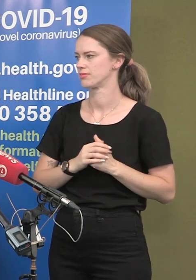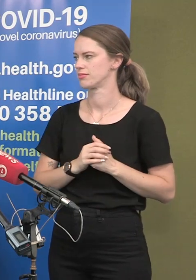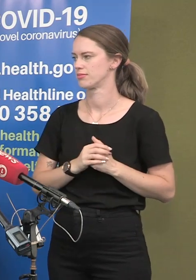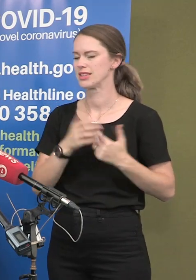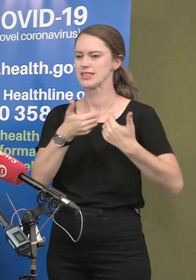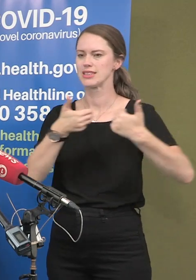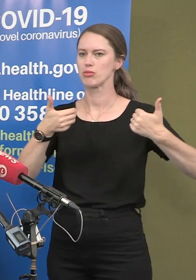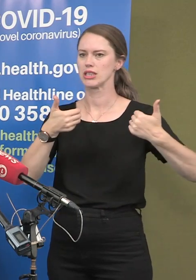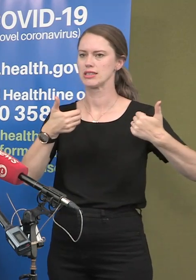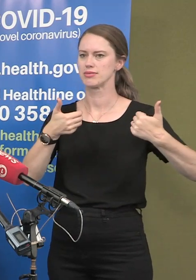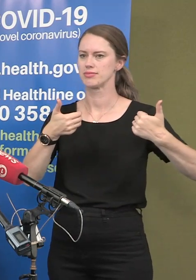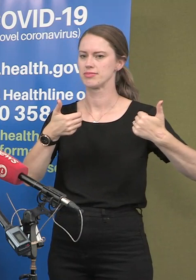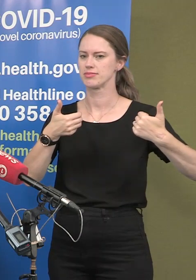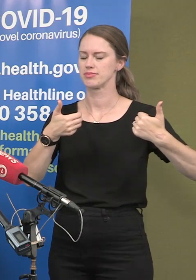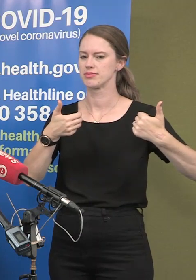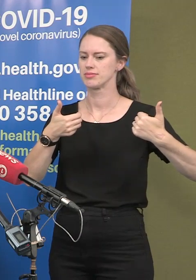it's a separate